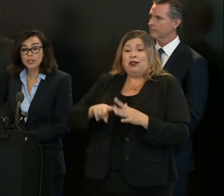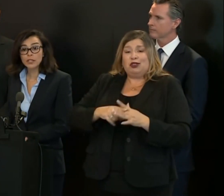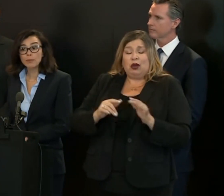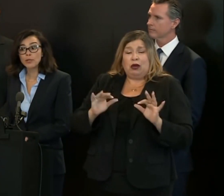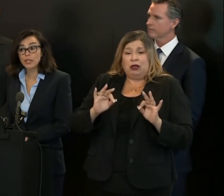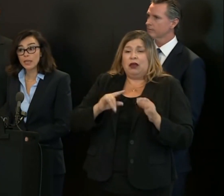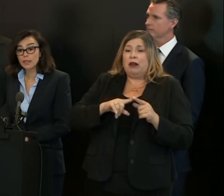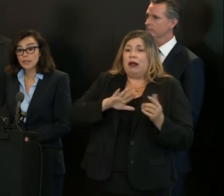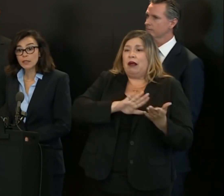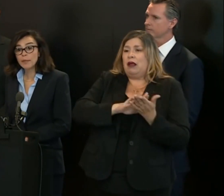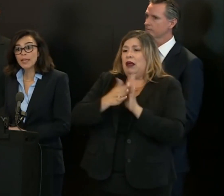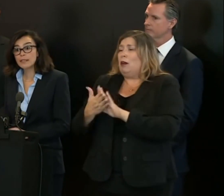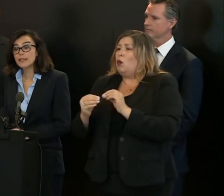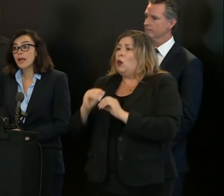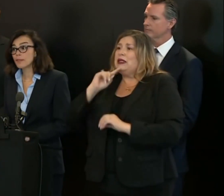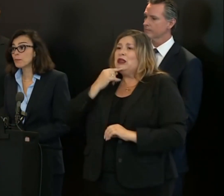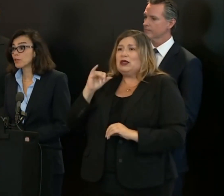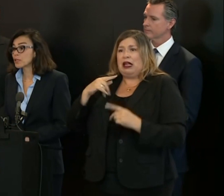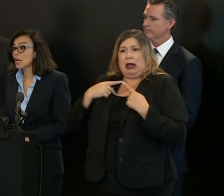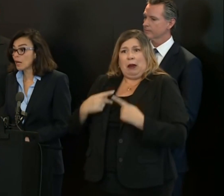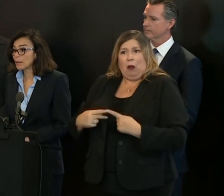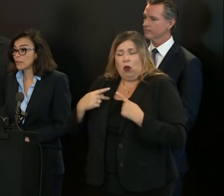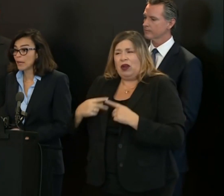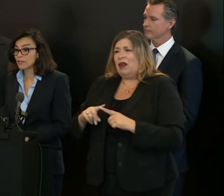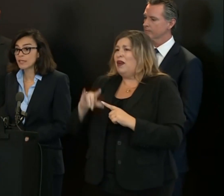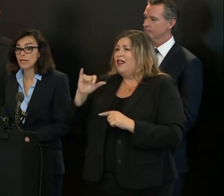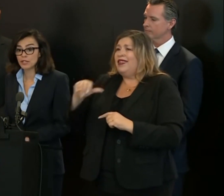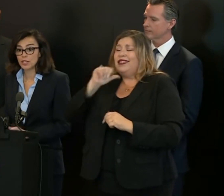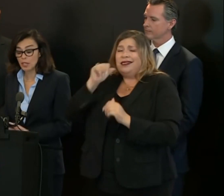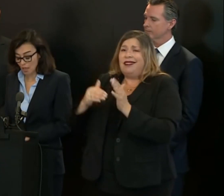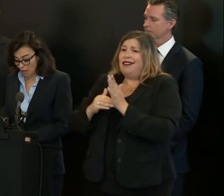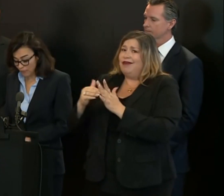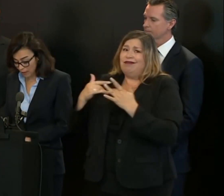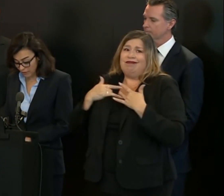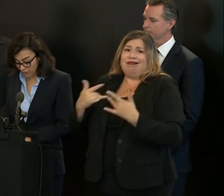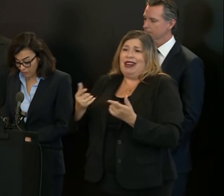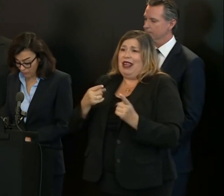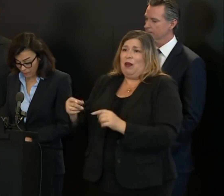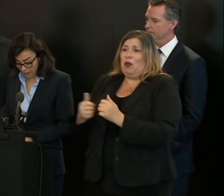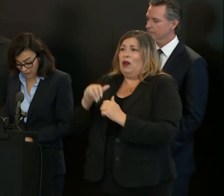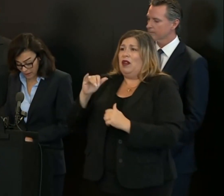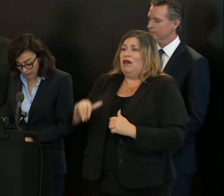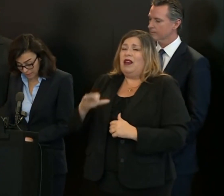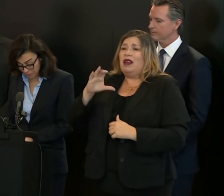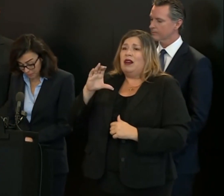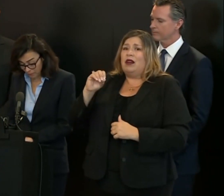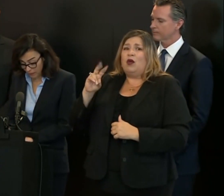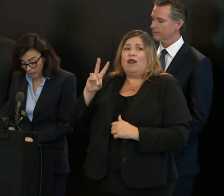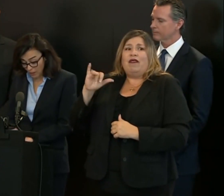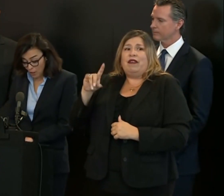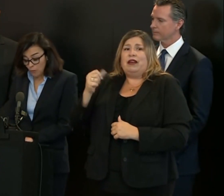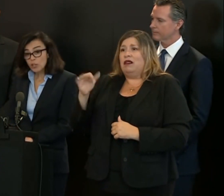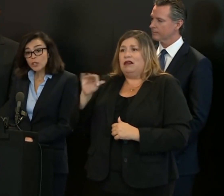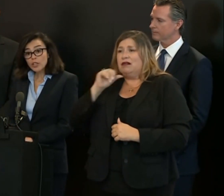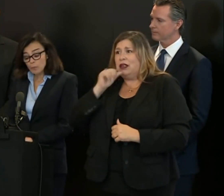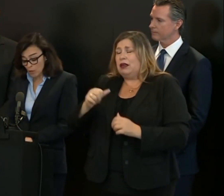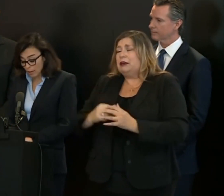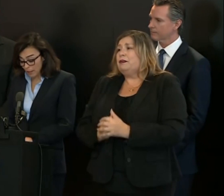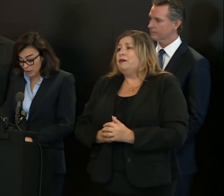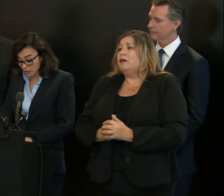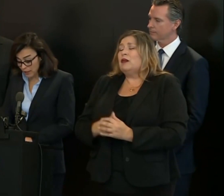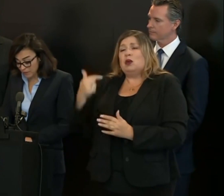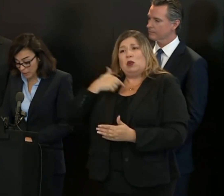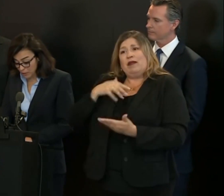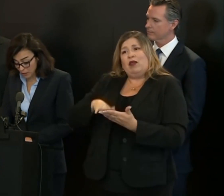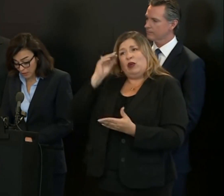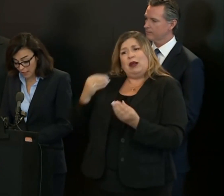course, including pneumonia, but that is not the most common manifestation of novel coronavirus. We're learning more